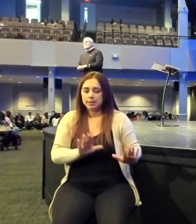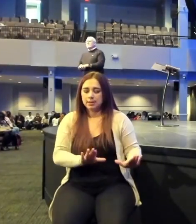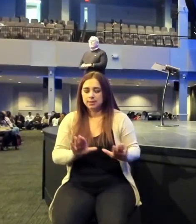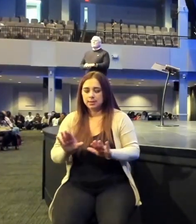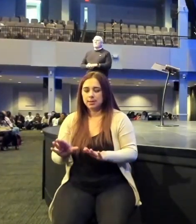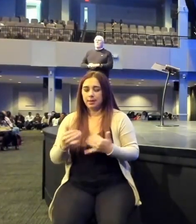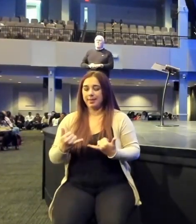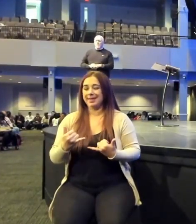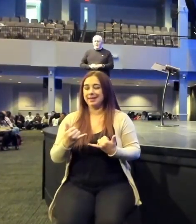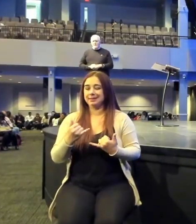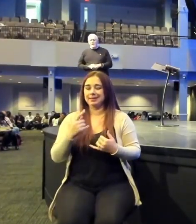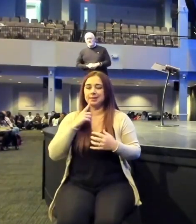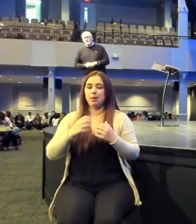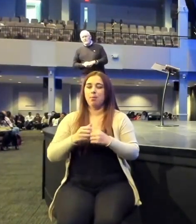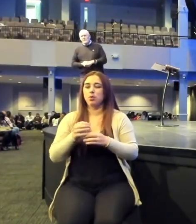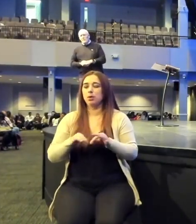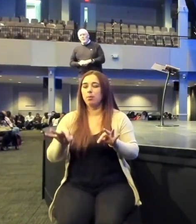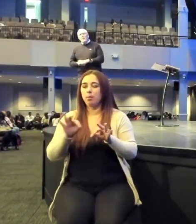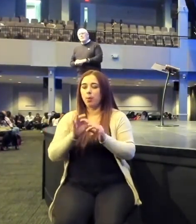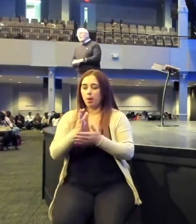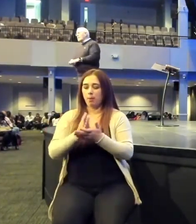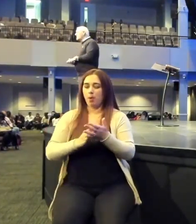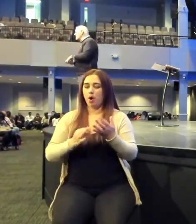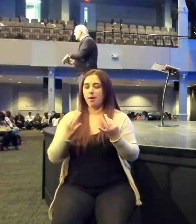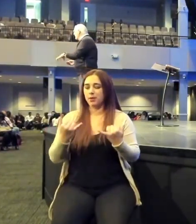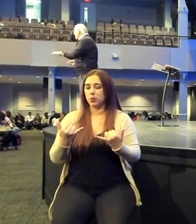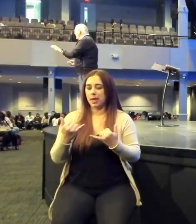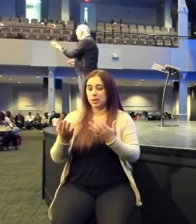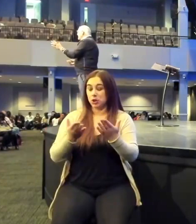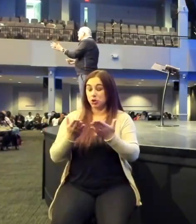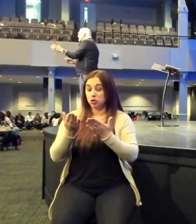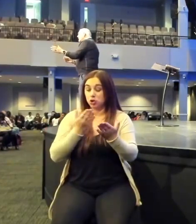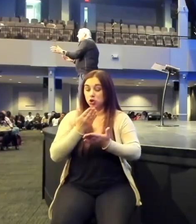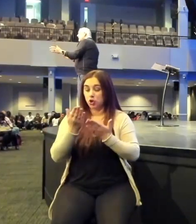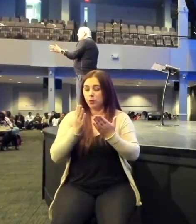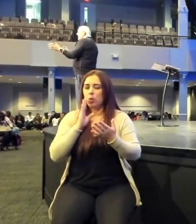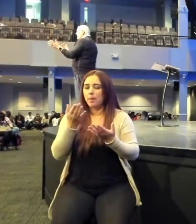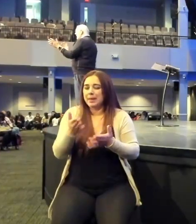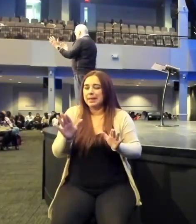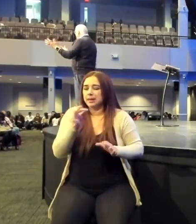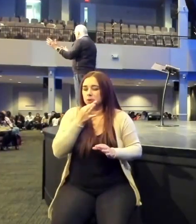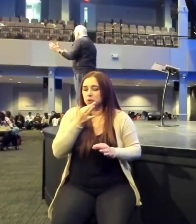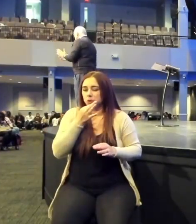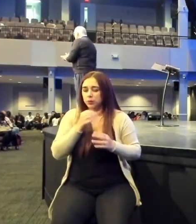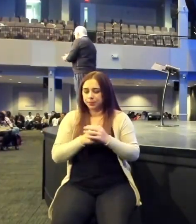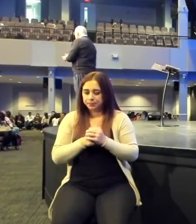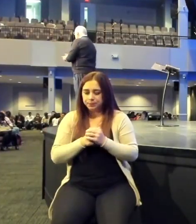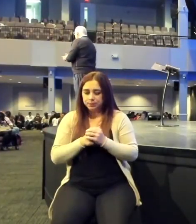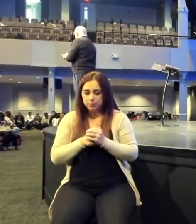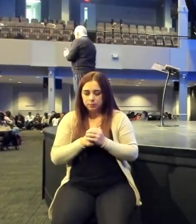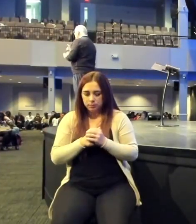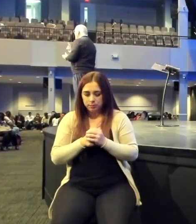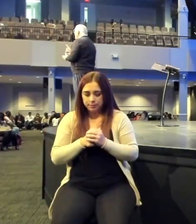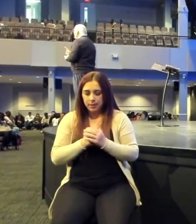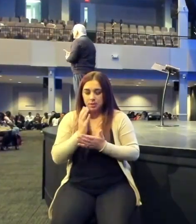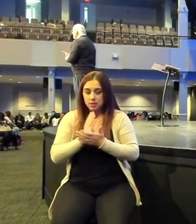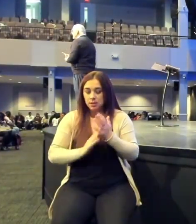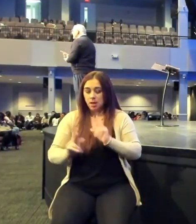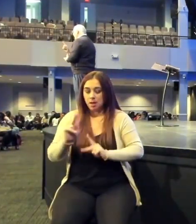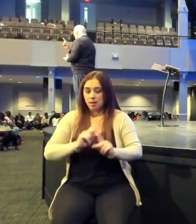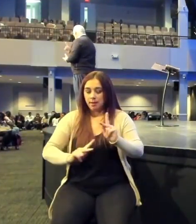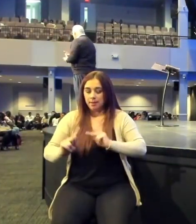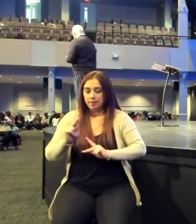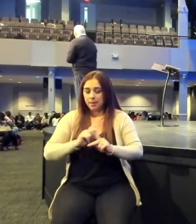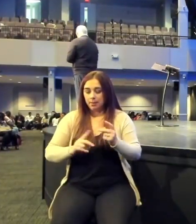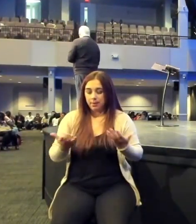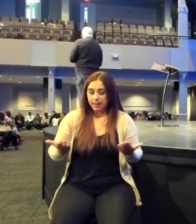still. This is the most important part of today's service. We will be done in just a couple of moments. Let's take this time together. There are people in the room today